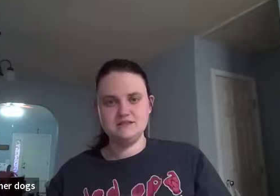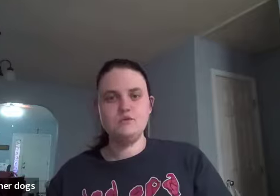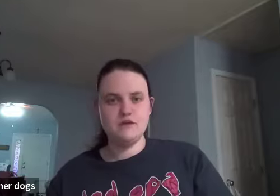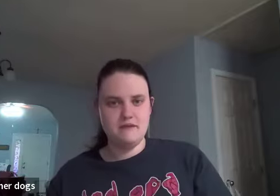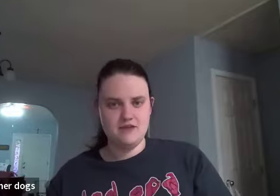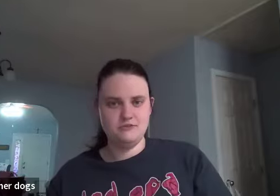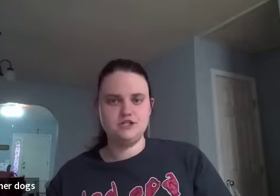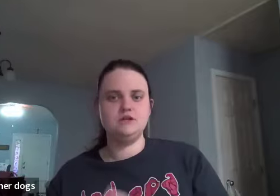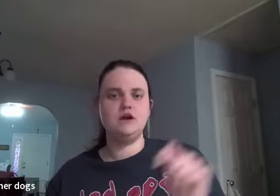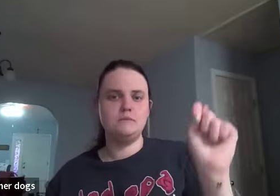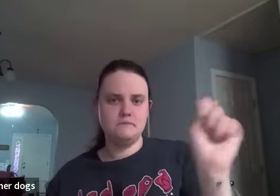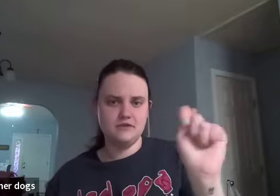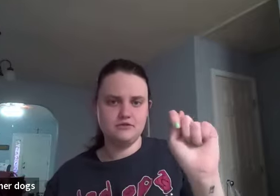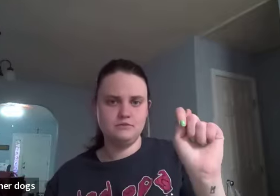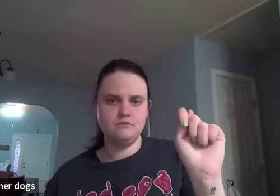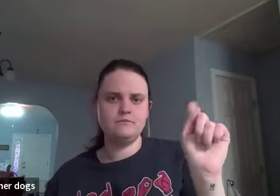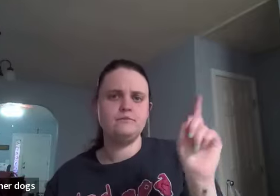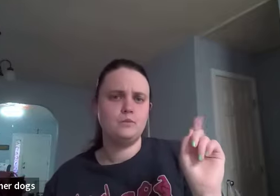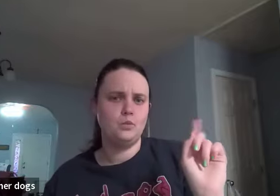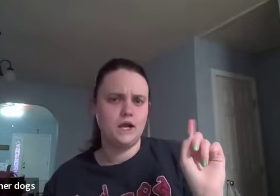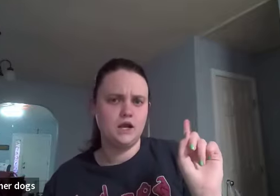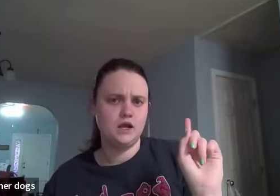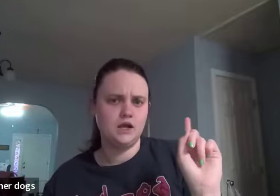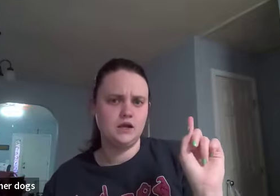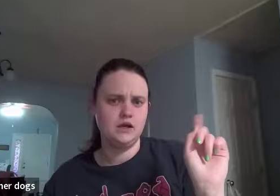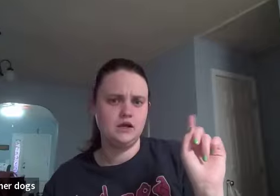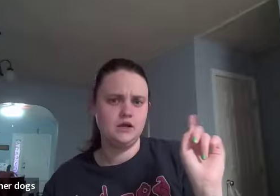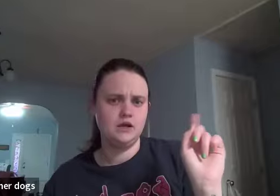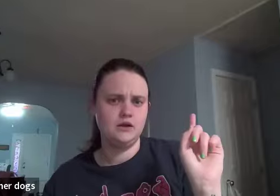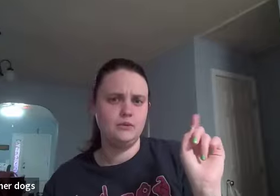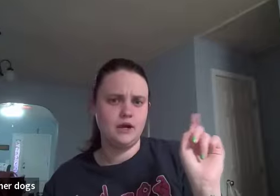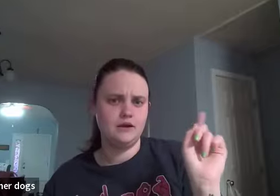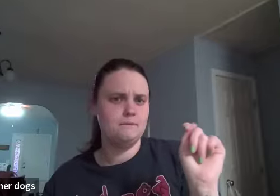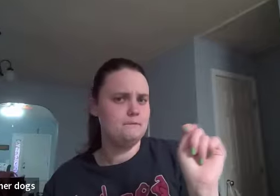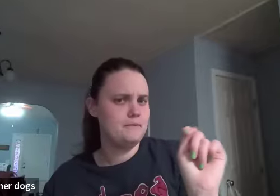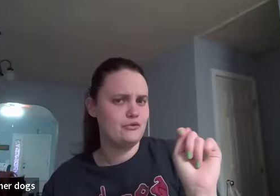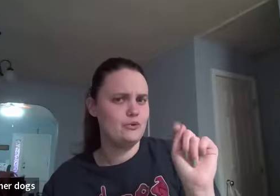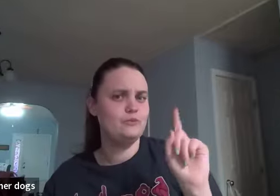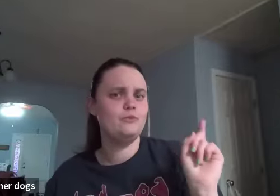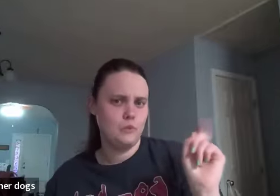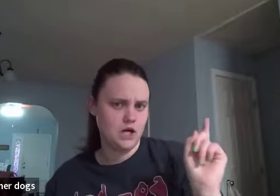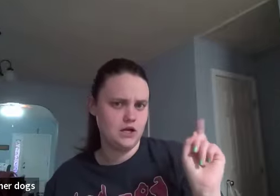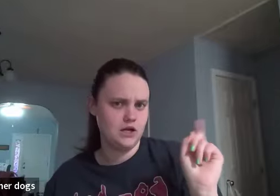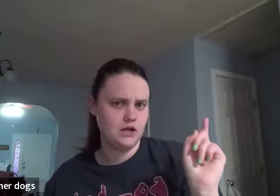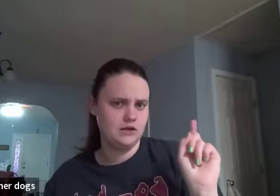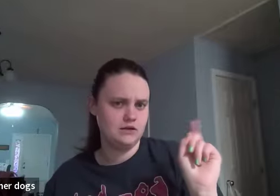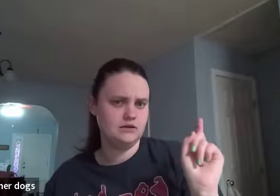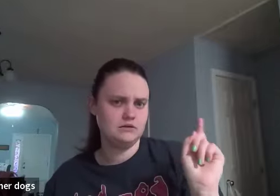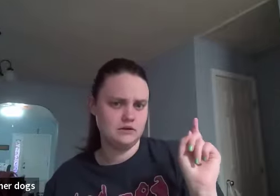ask someone where the bathroom is, you would go bathroom where? Where? Bathroom where?